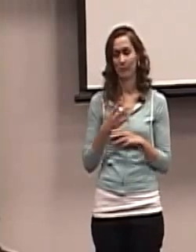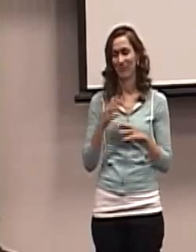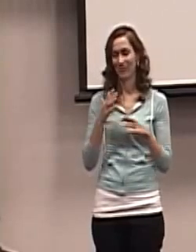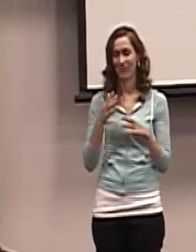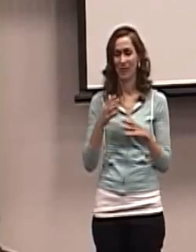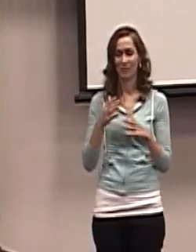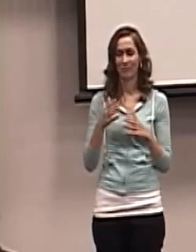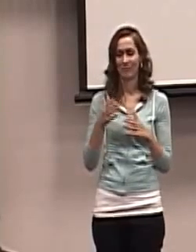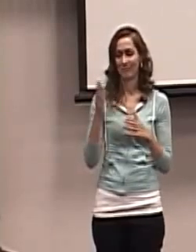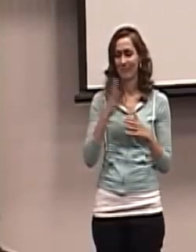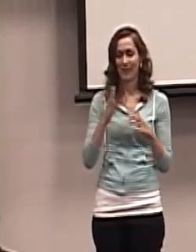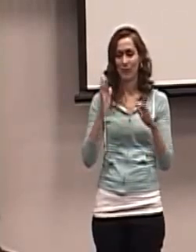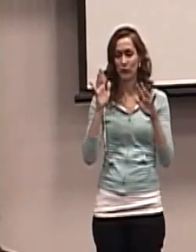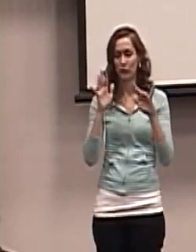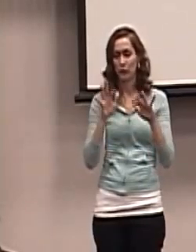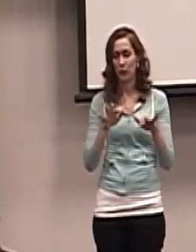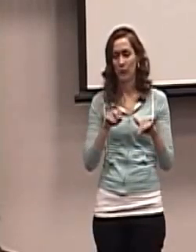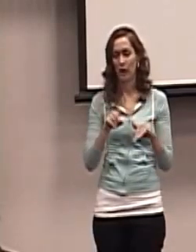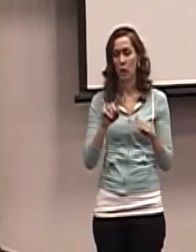last 350 years.